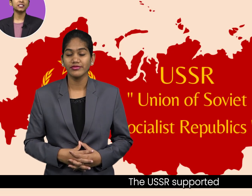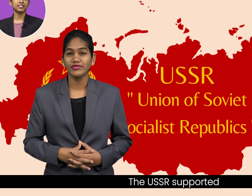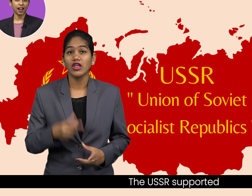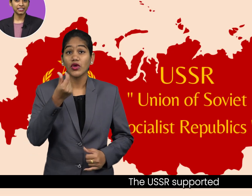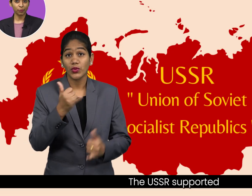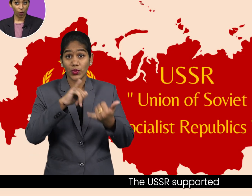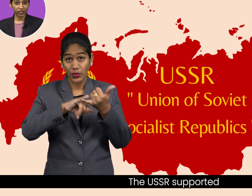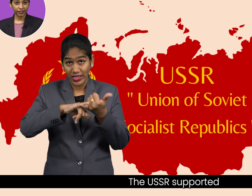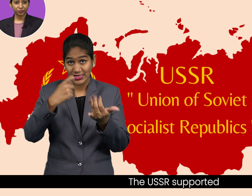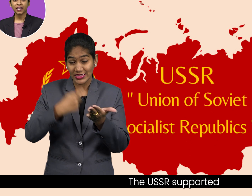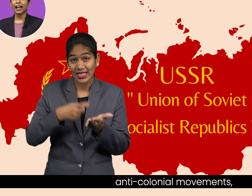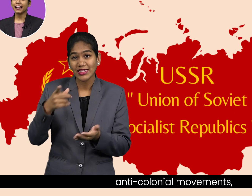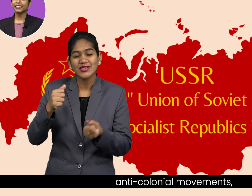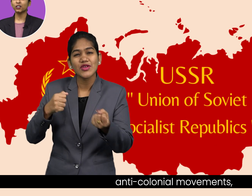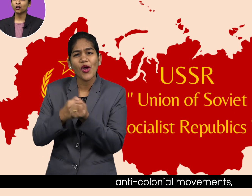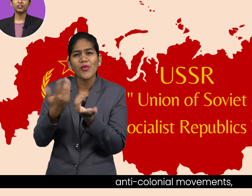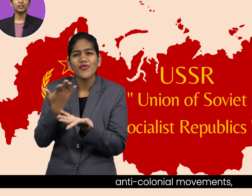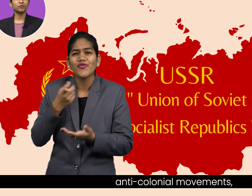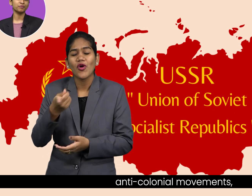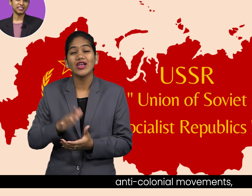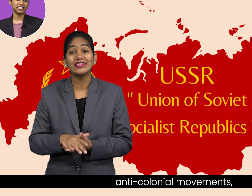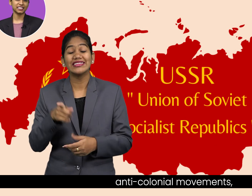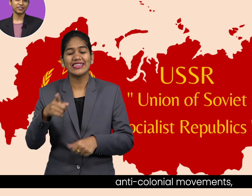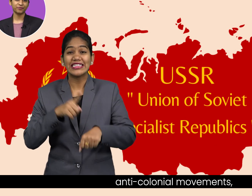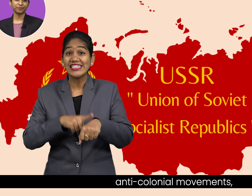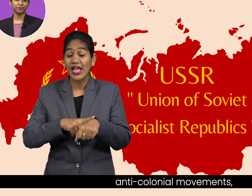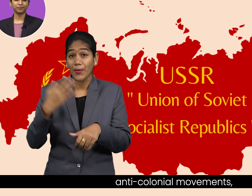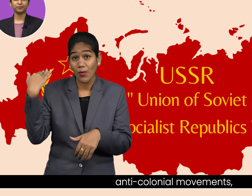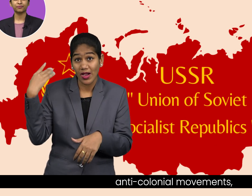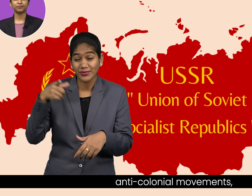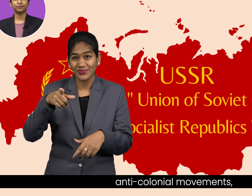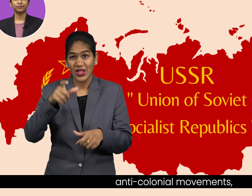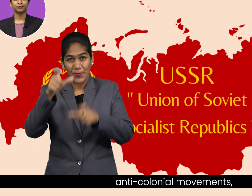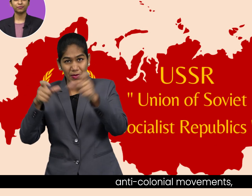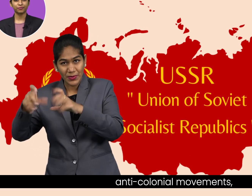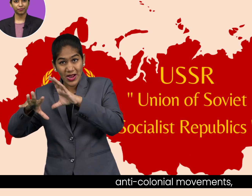The USSR supported anti-colonial movements.